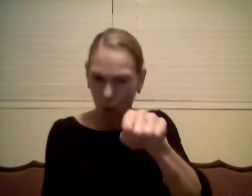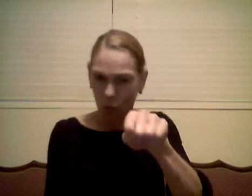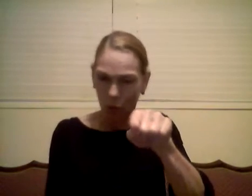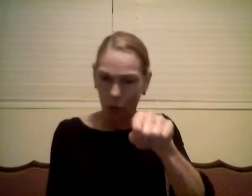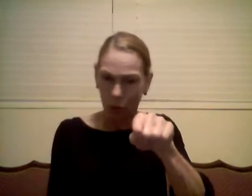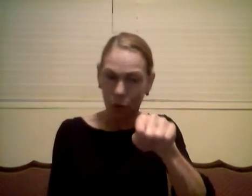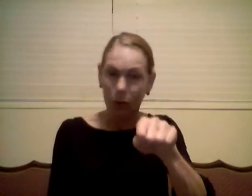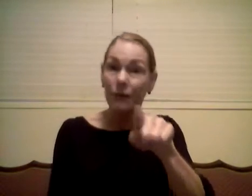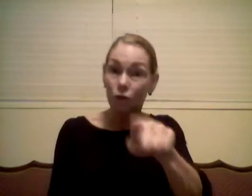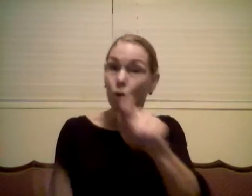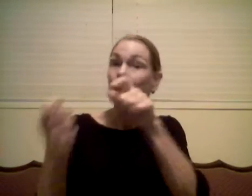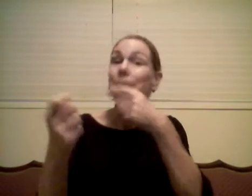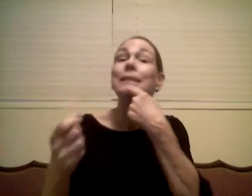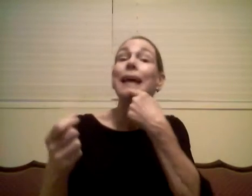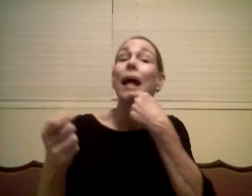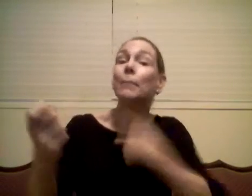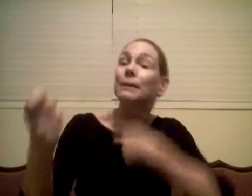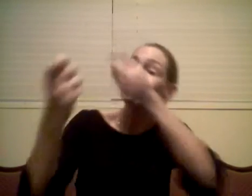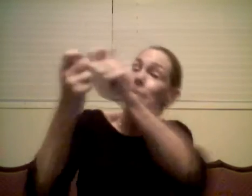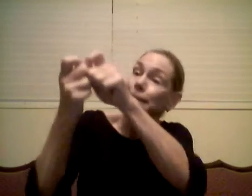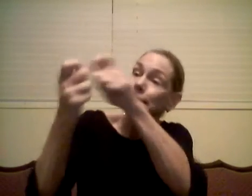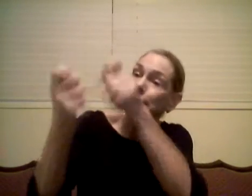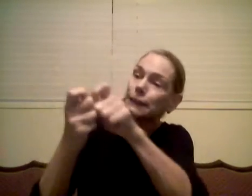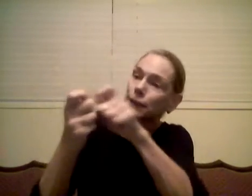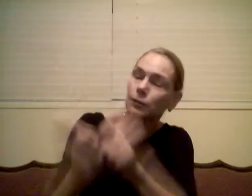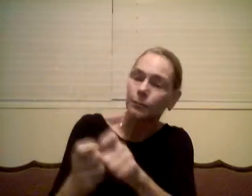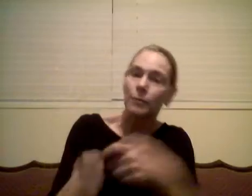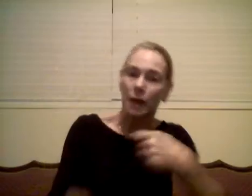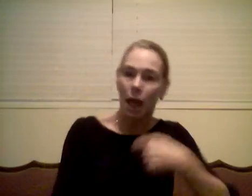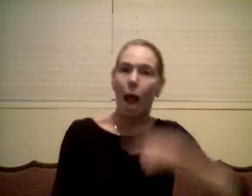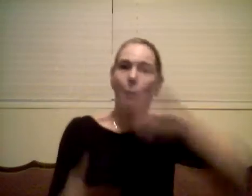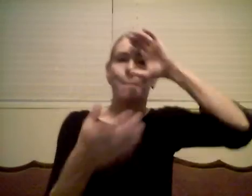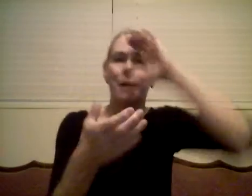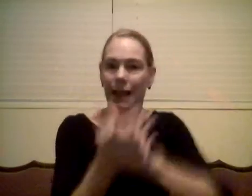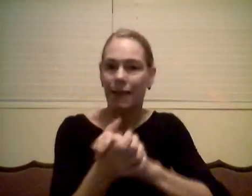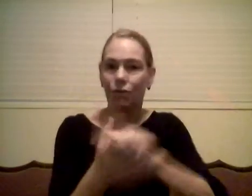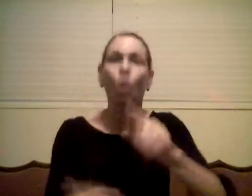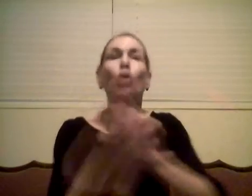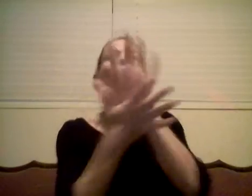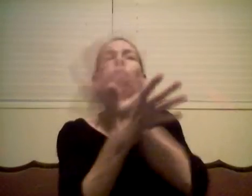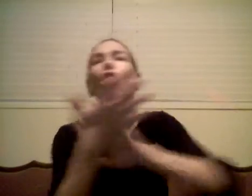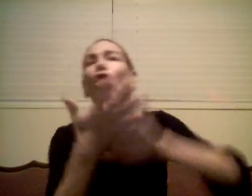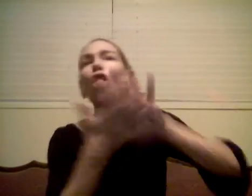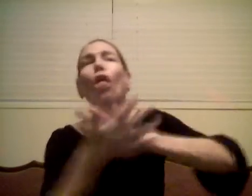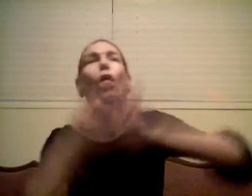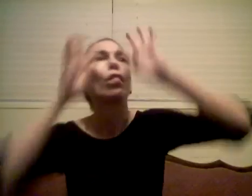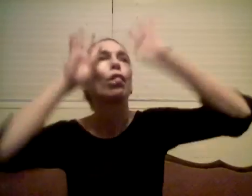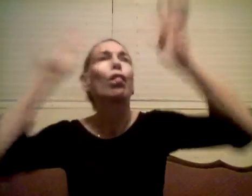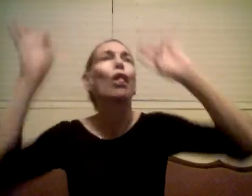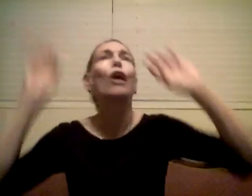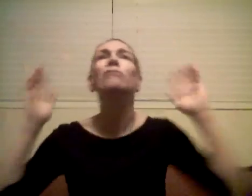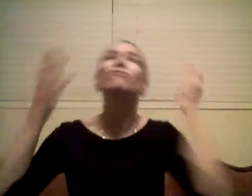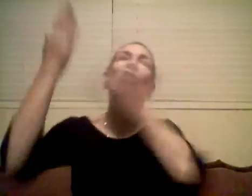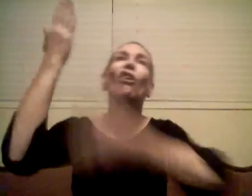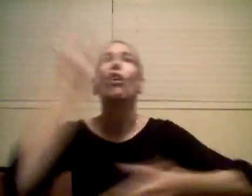can't talk about the specifics of a situation, it's very difficult for an interviewer or for an employer to get a sense of whether or not you're the